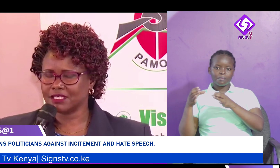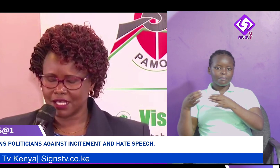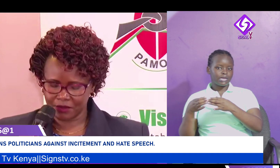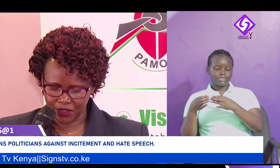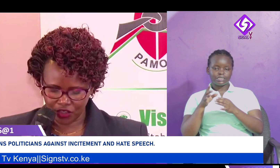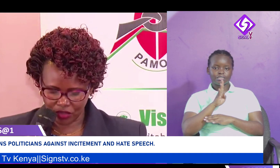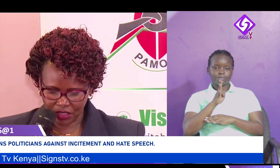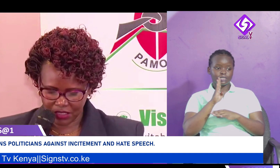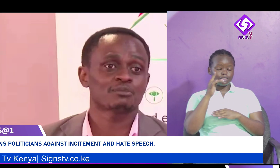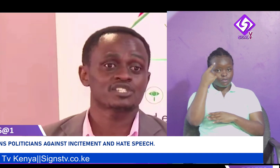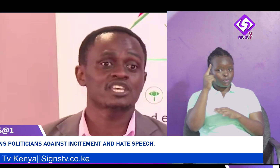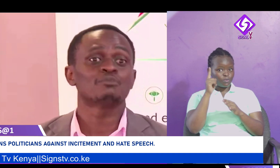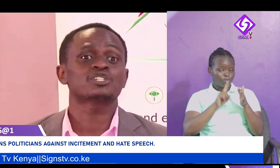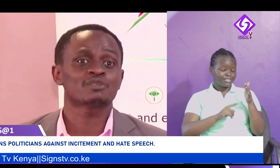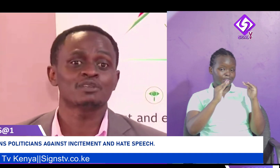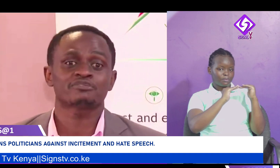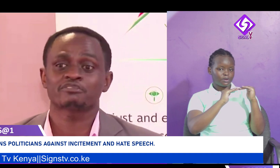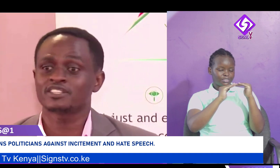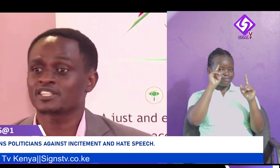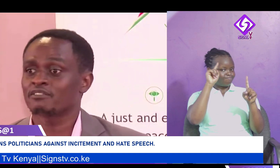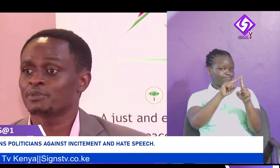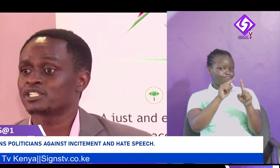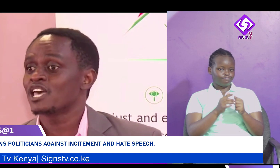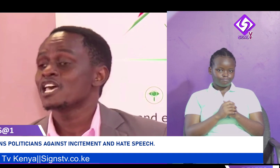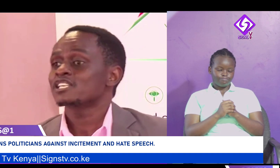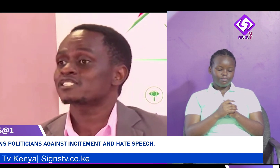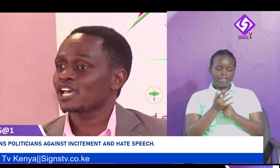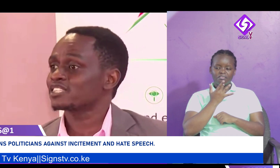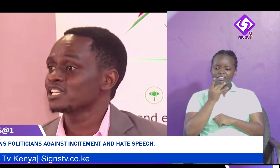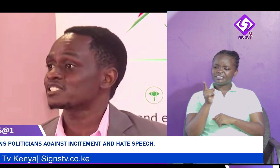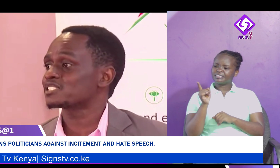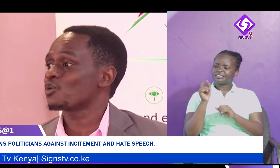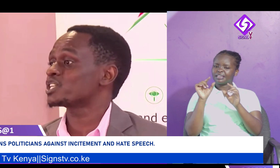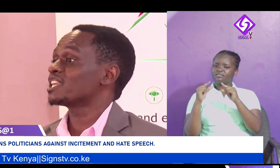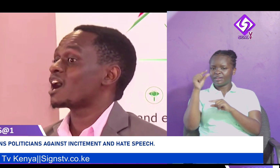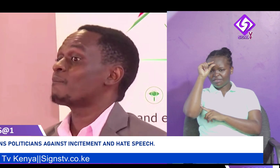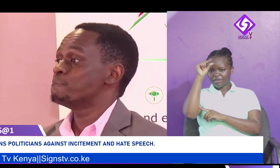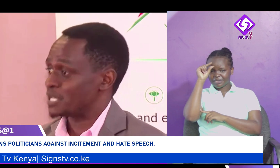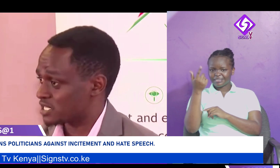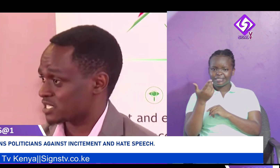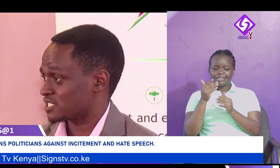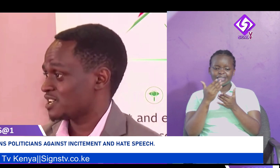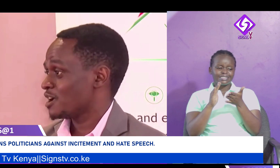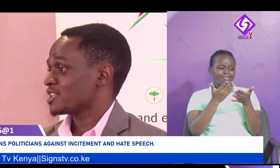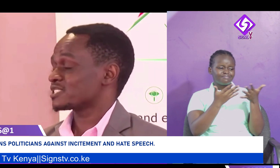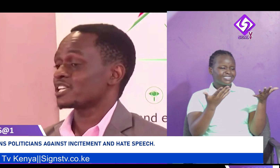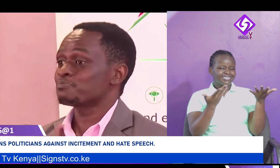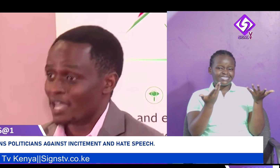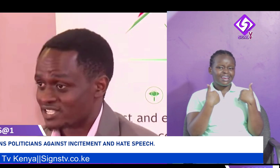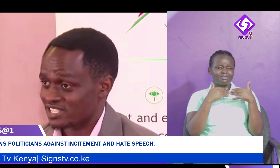democratic aspirations. Somebody saying the Muslims are being favored in this government. Such things which lack basis, such